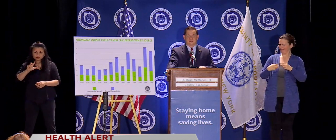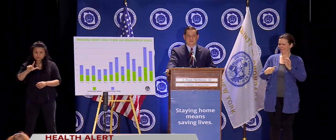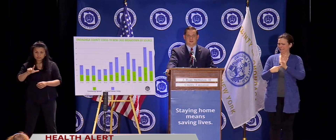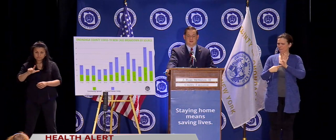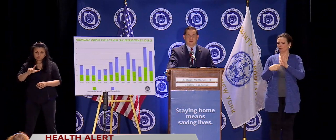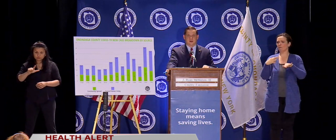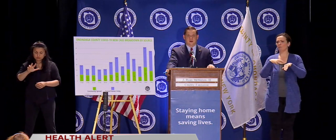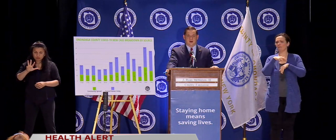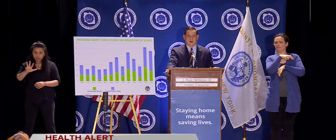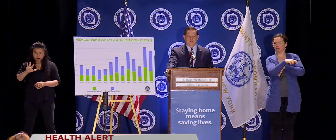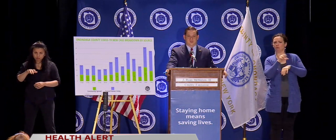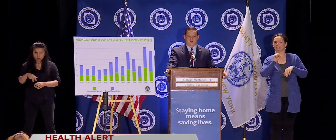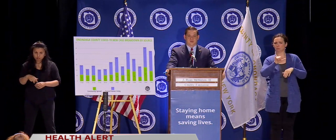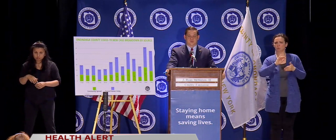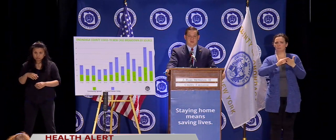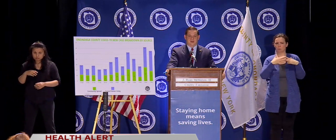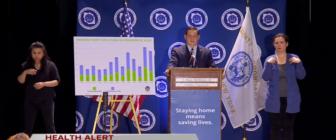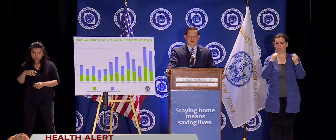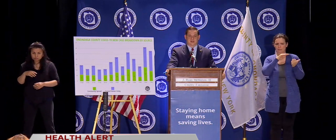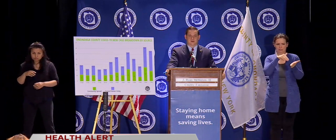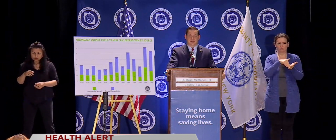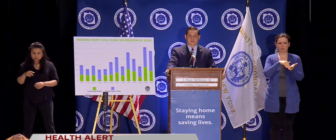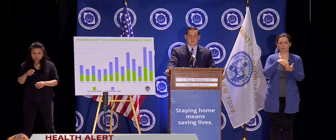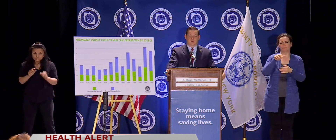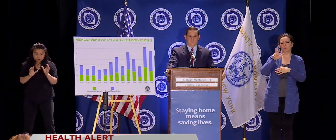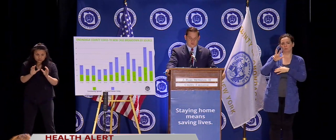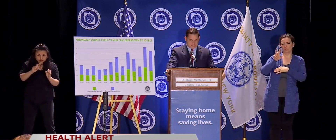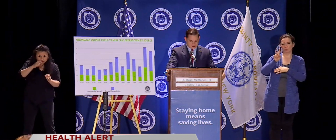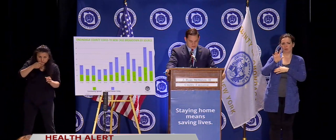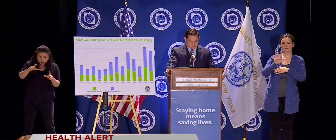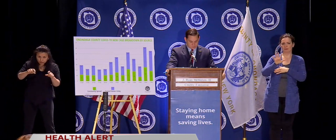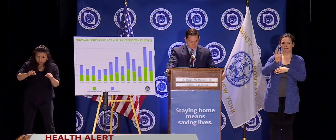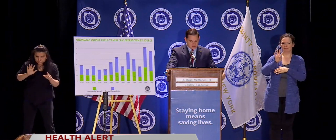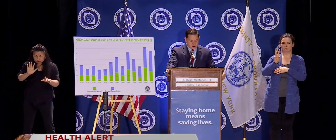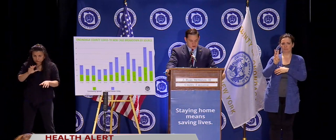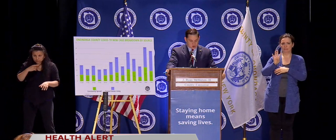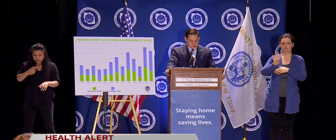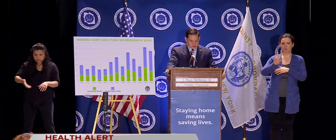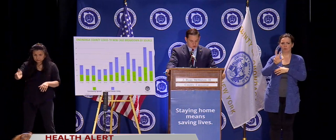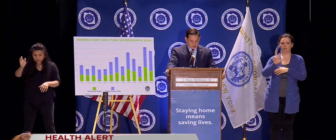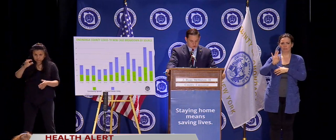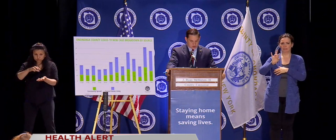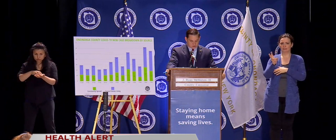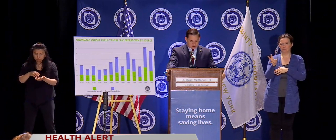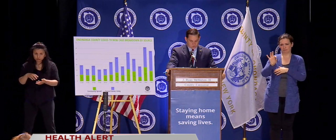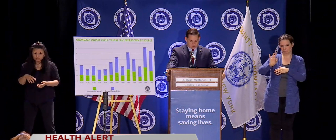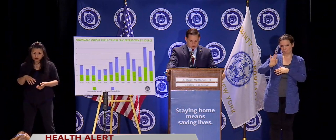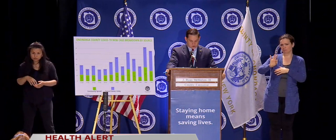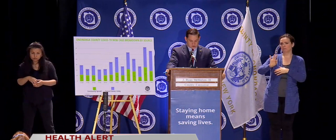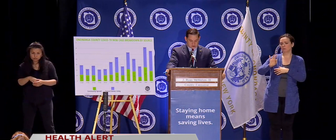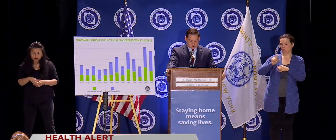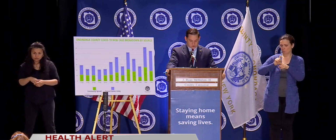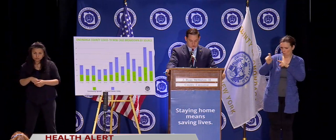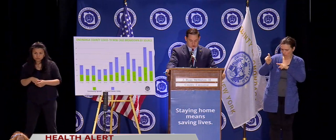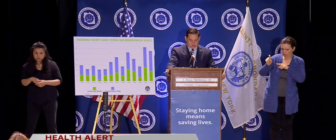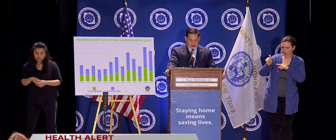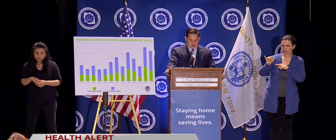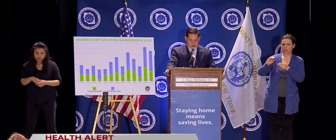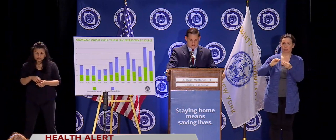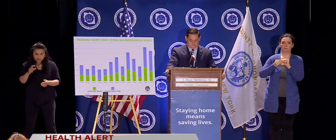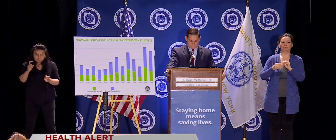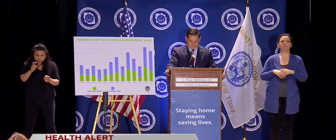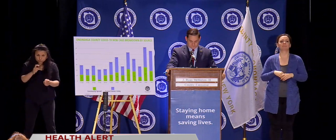triage testing site at the Syracuse Community Health Center to get you tested for COVID-19. Our seniors, our healthcare workers, and adult